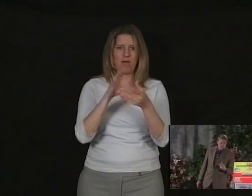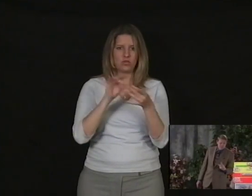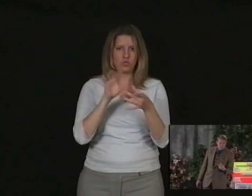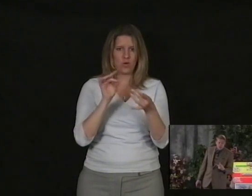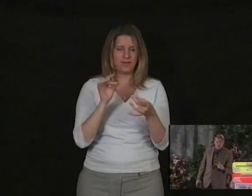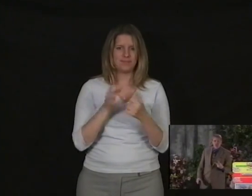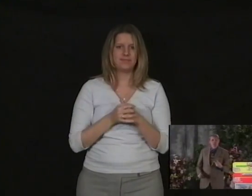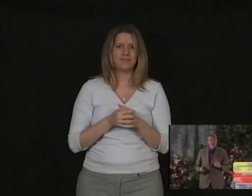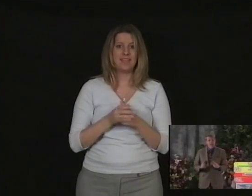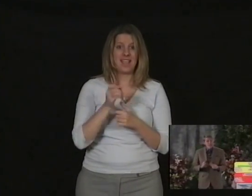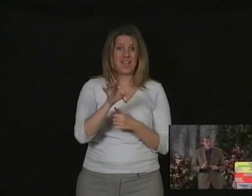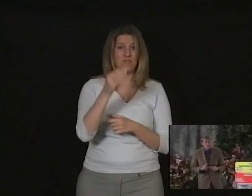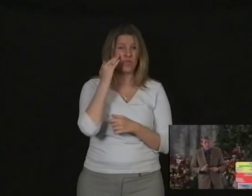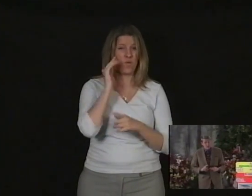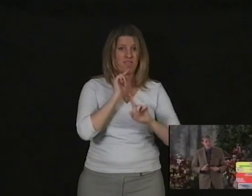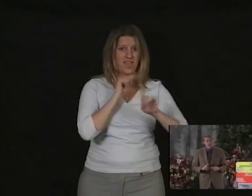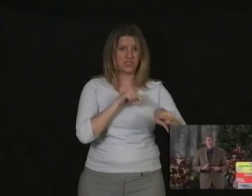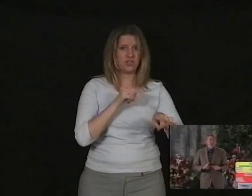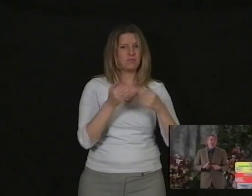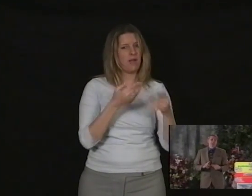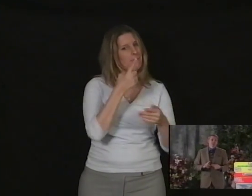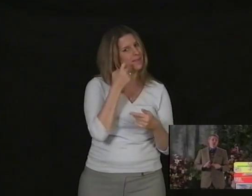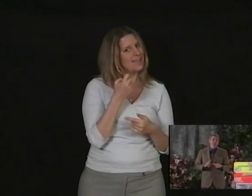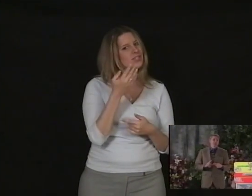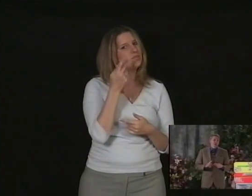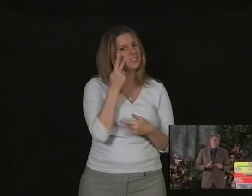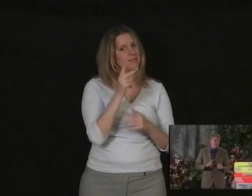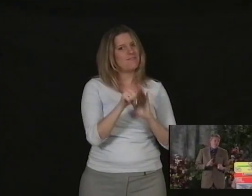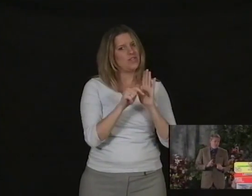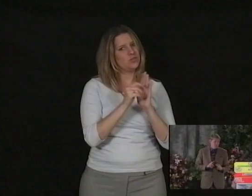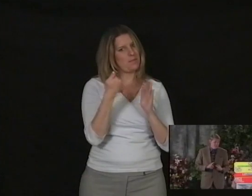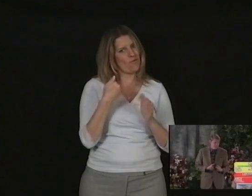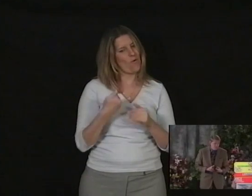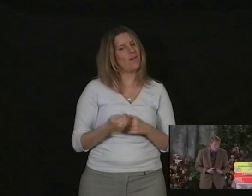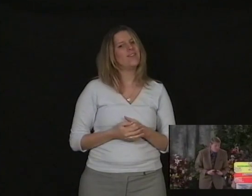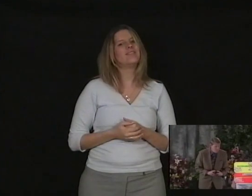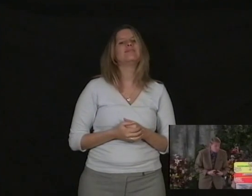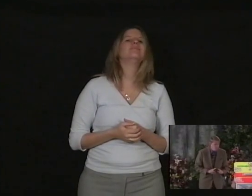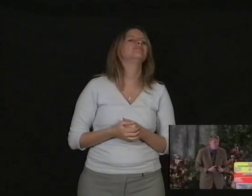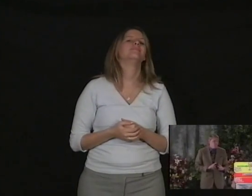story. If you know the answer, it's probably because you saw my video before.